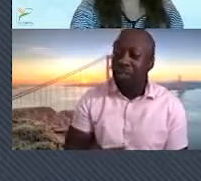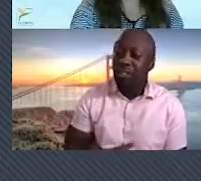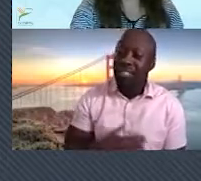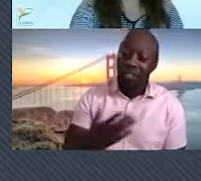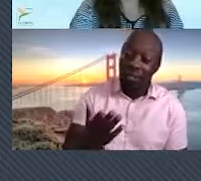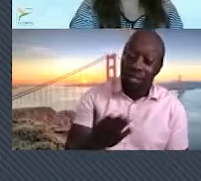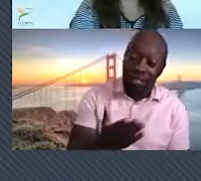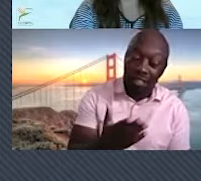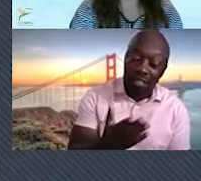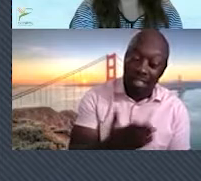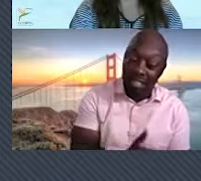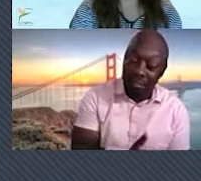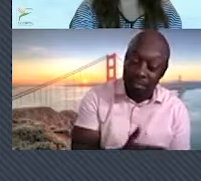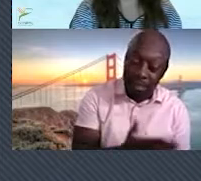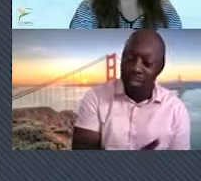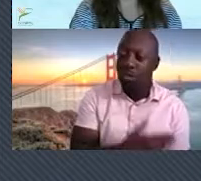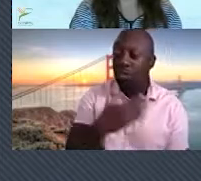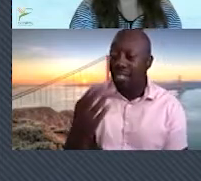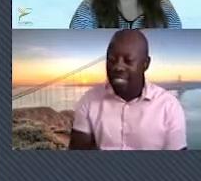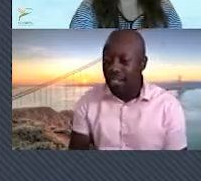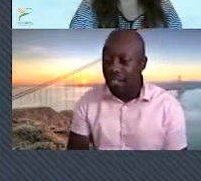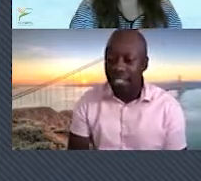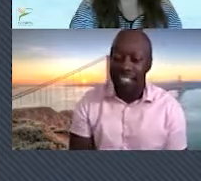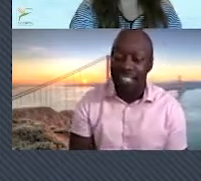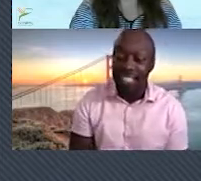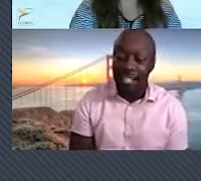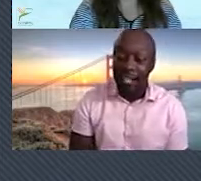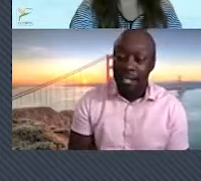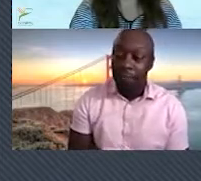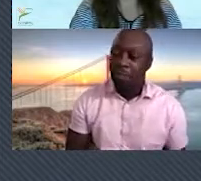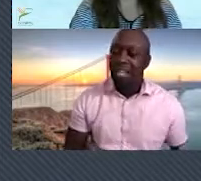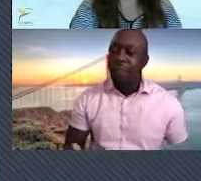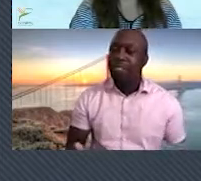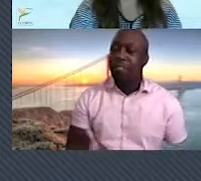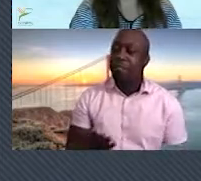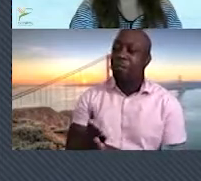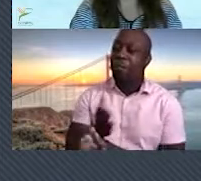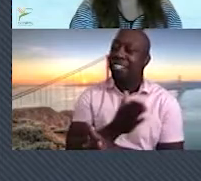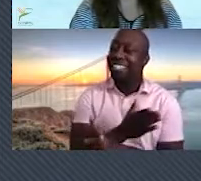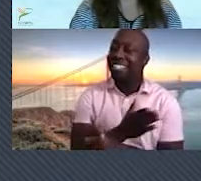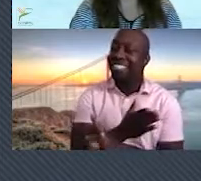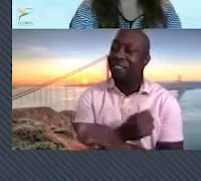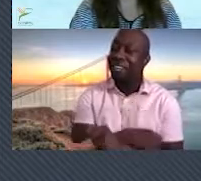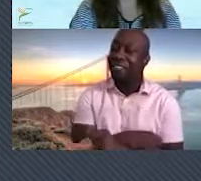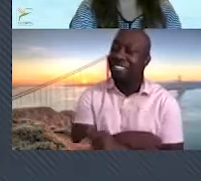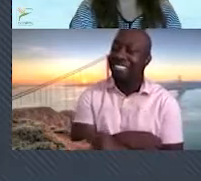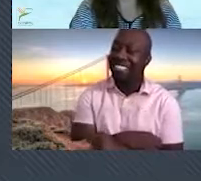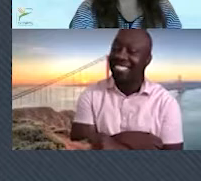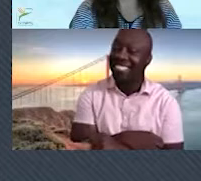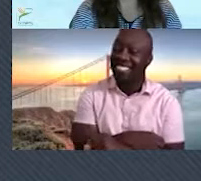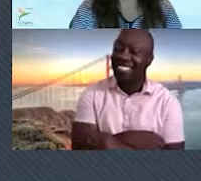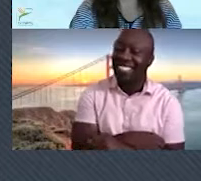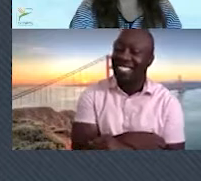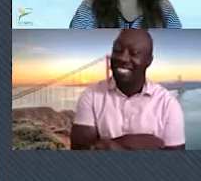old when you either go to preschool or kindergarten. But what happens before the 5